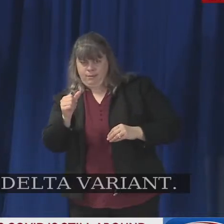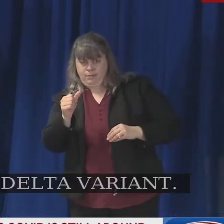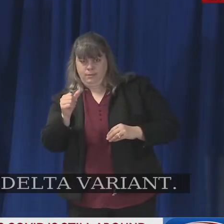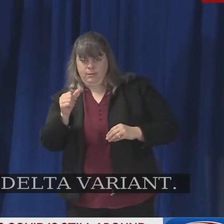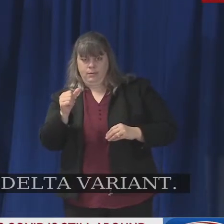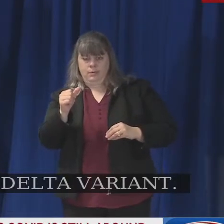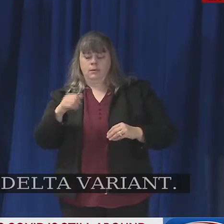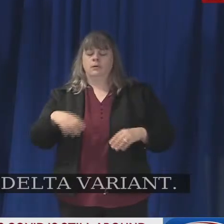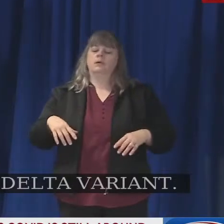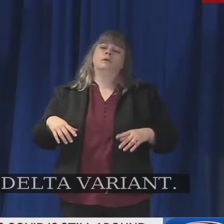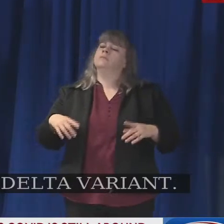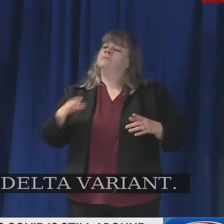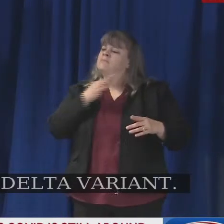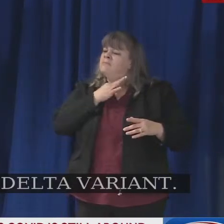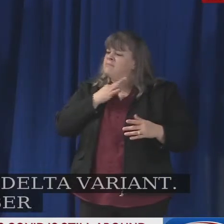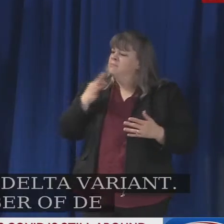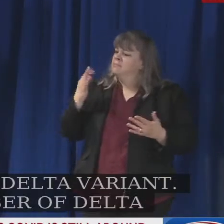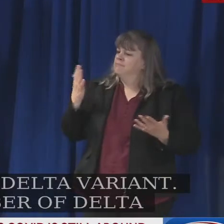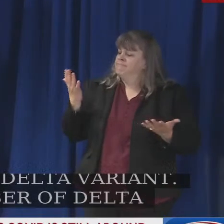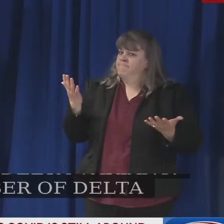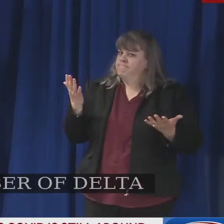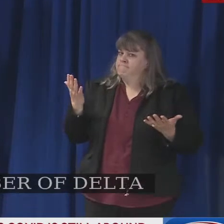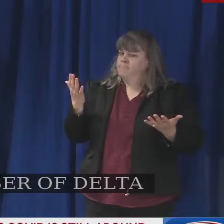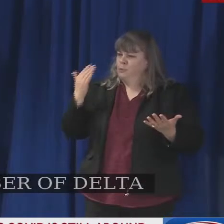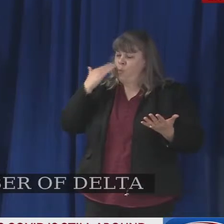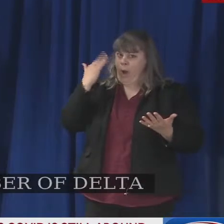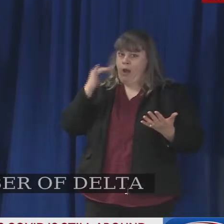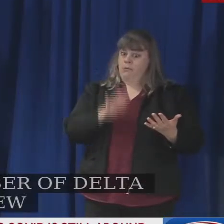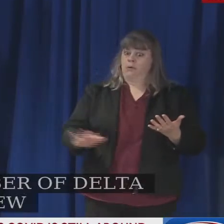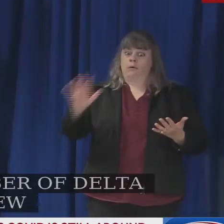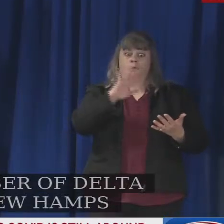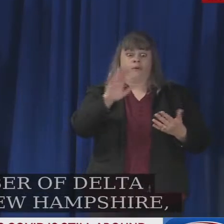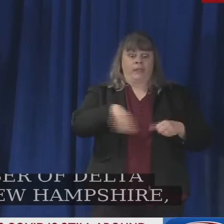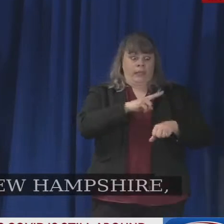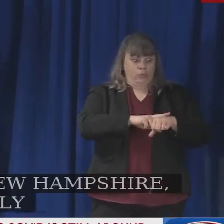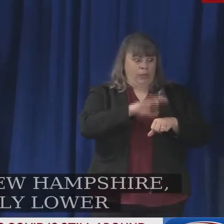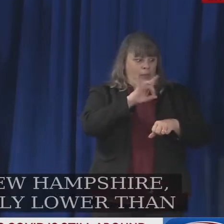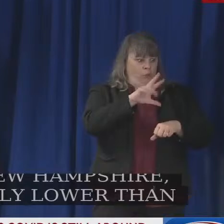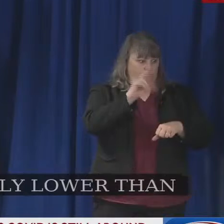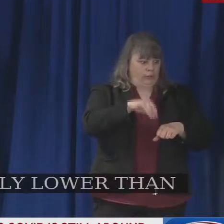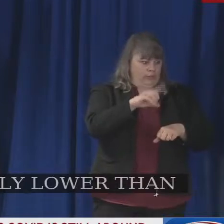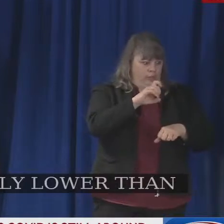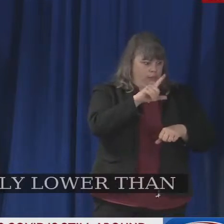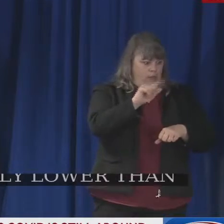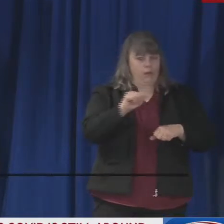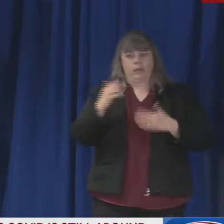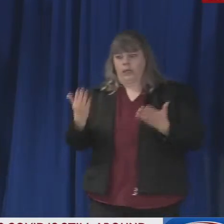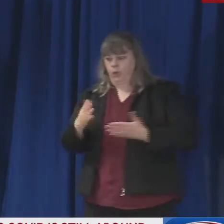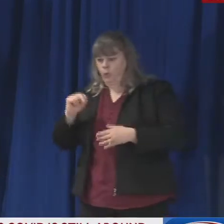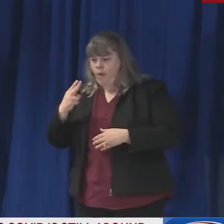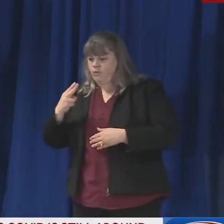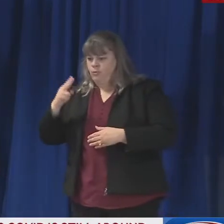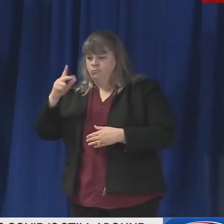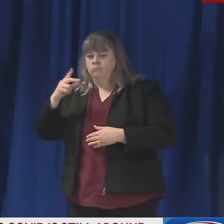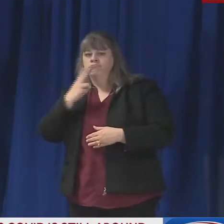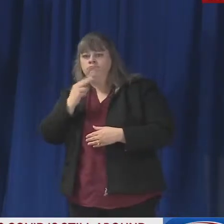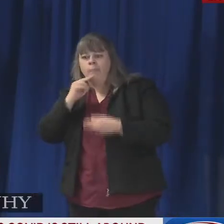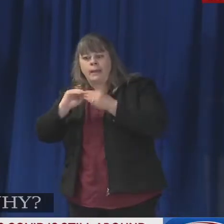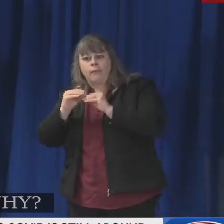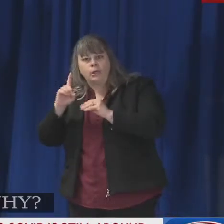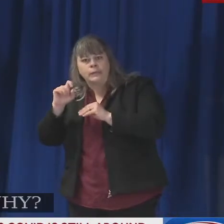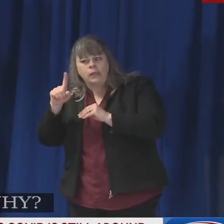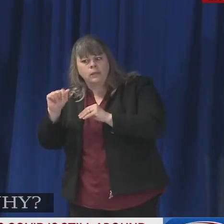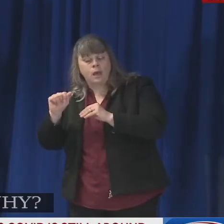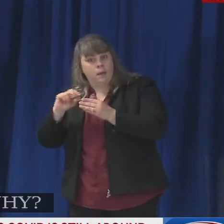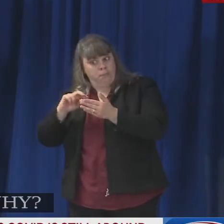percentage. Why it? Could you speak to why that may be so? Is it because our vaccination rate is higher than some of these other states? I